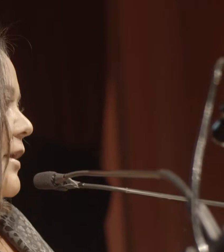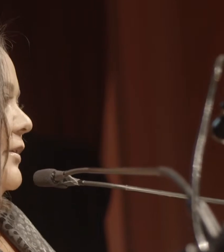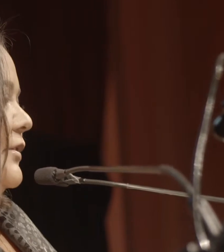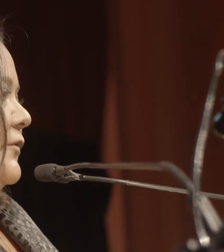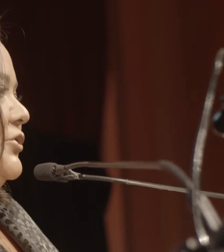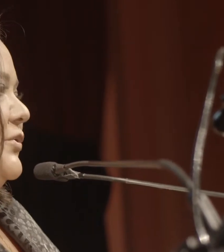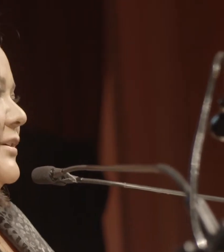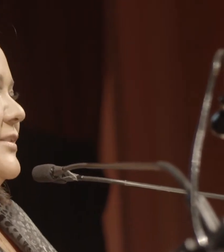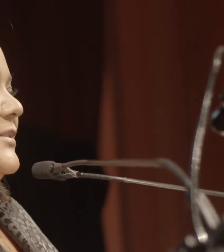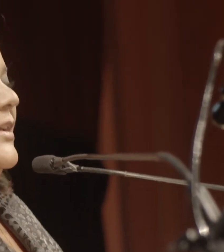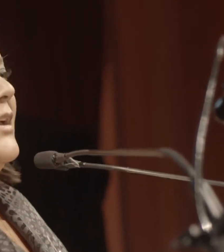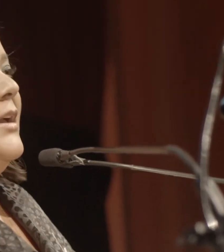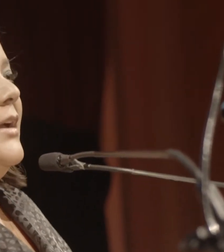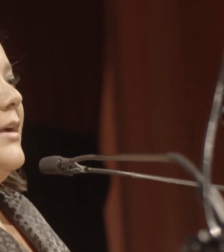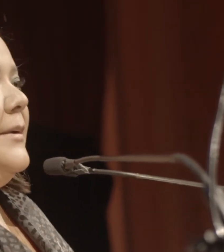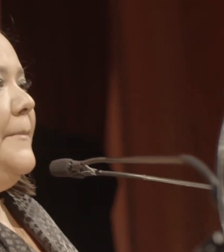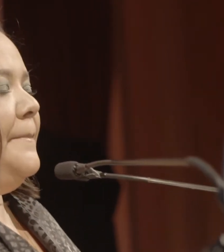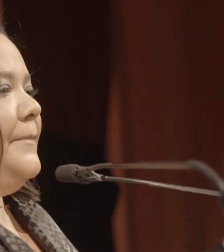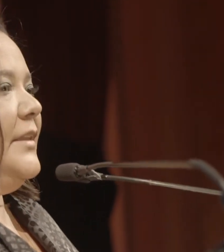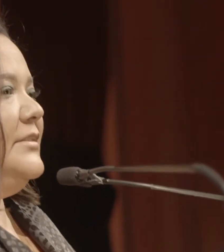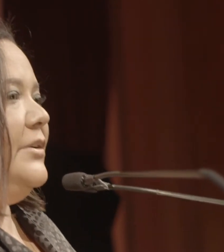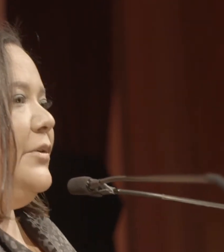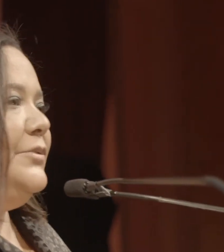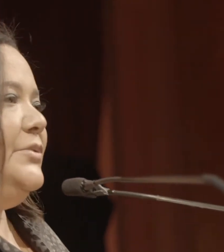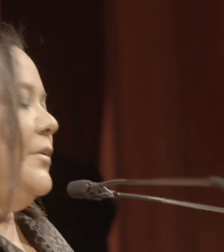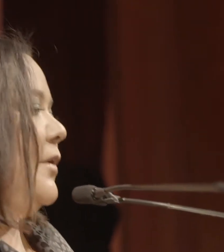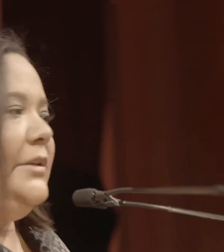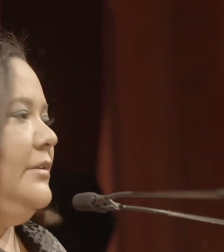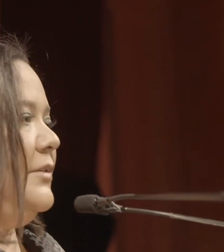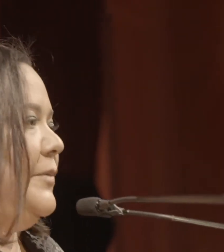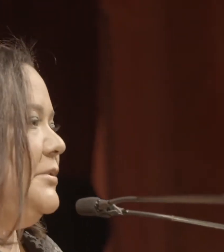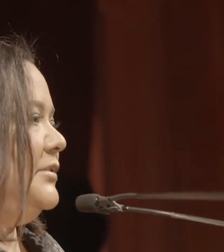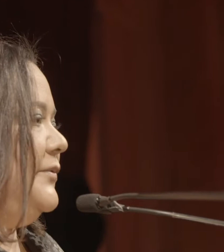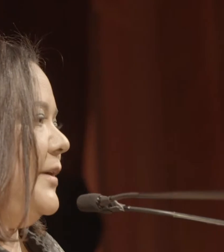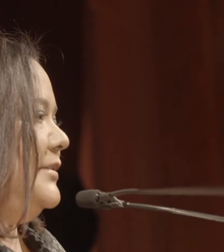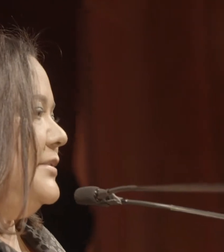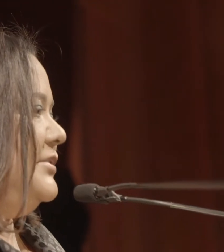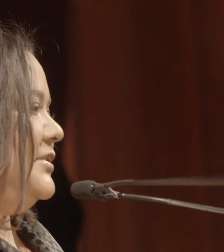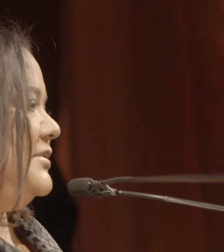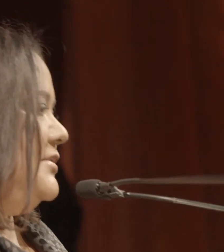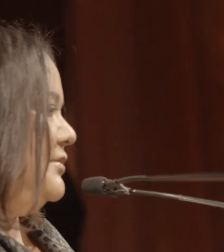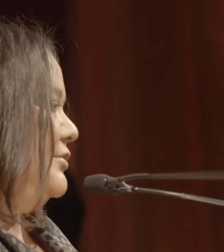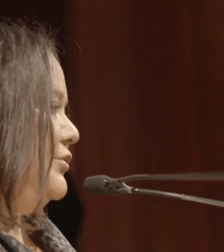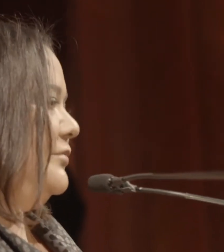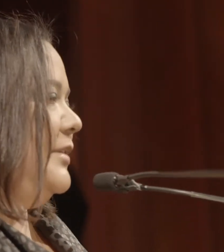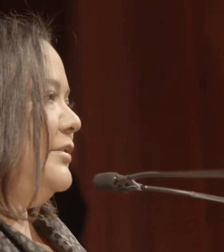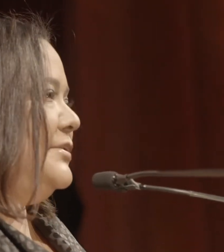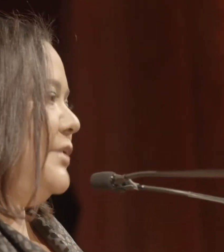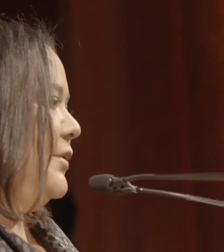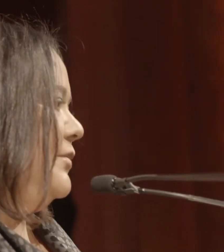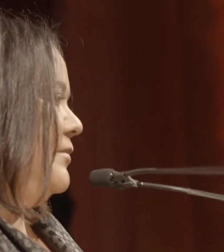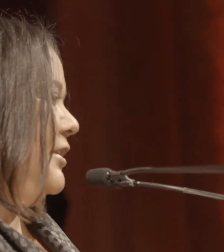our body and over choice. And so those who are working in reproductive rights, I just salute you. I